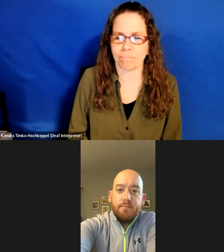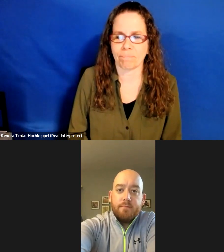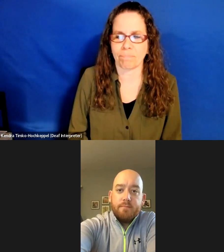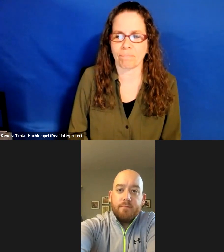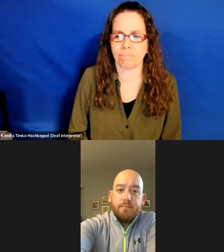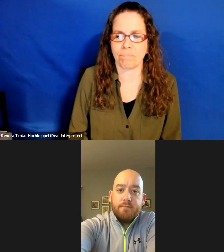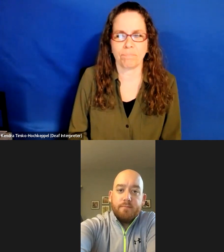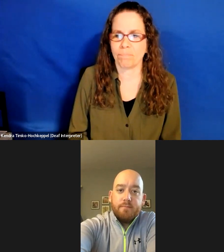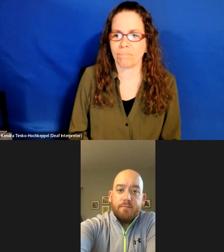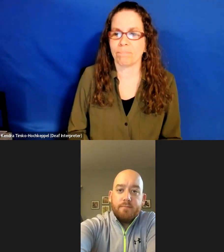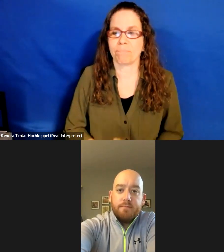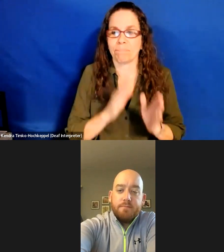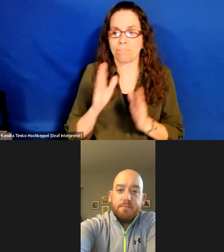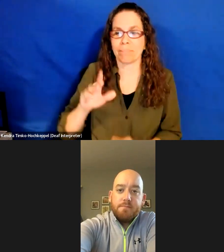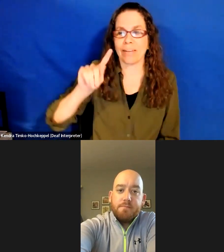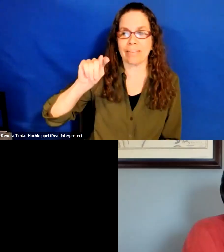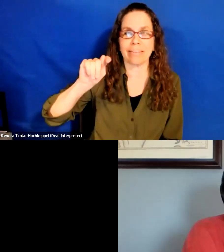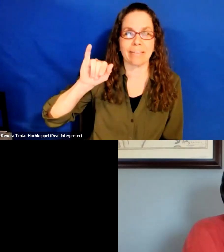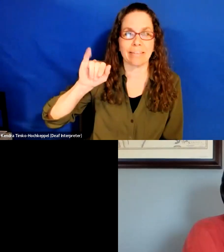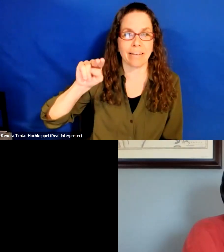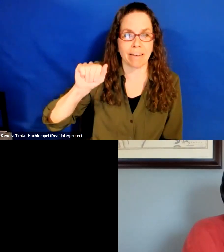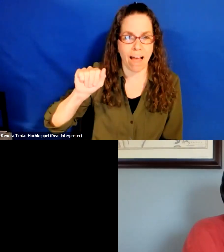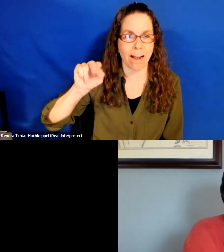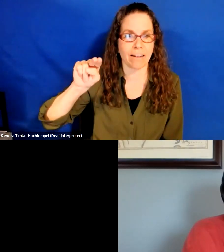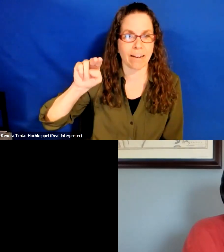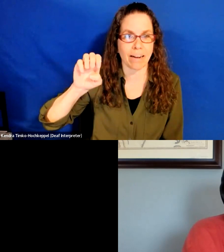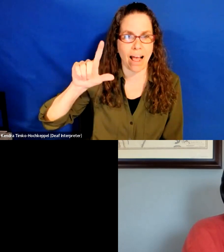Hi, I'm Tina Nelson. I'm also a commissioner.